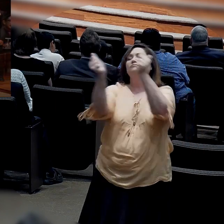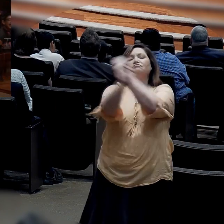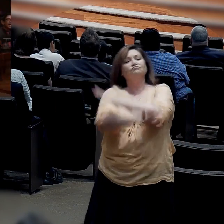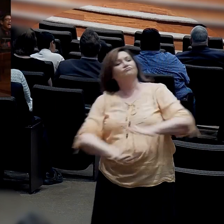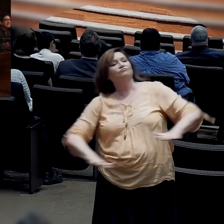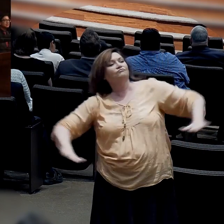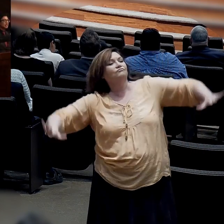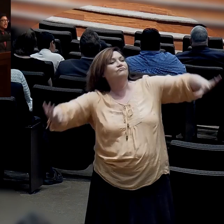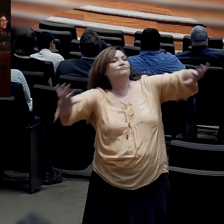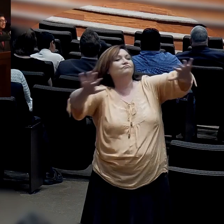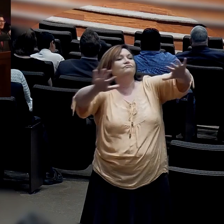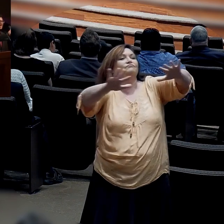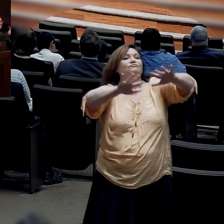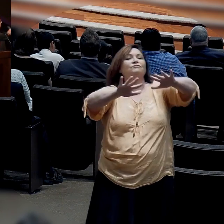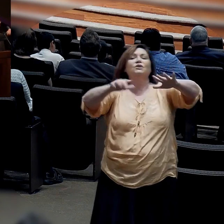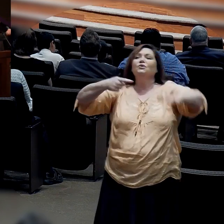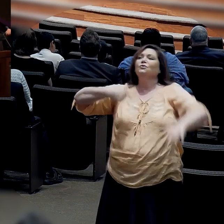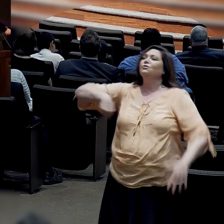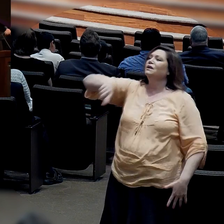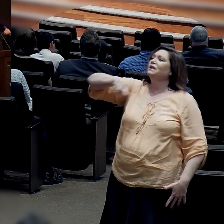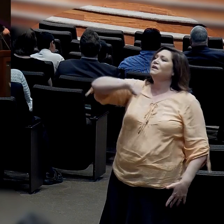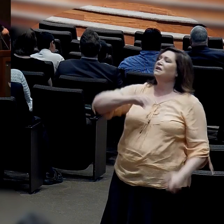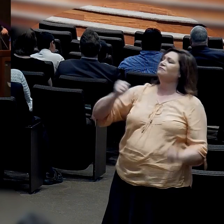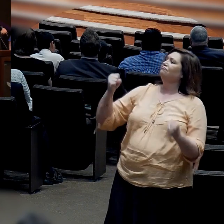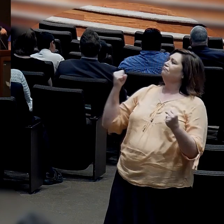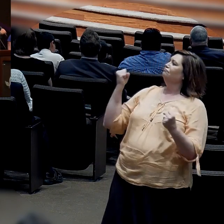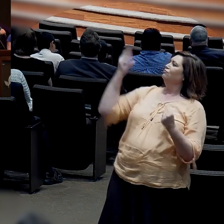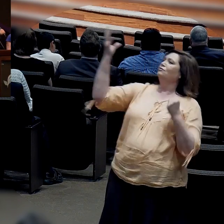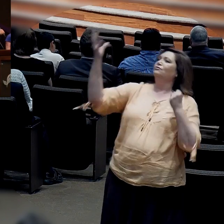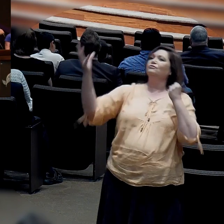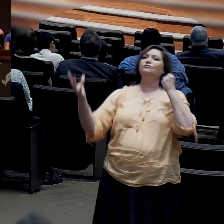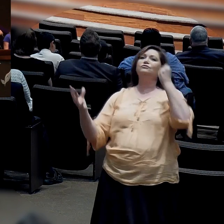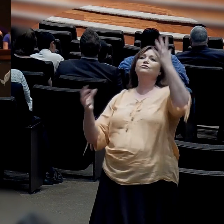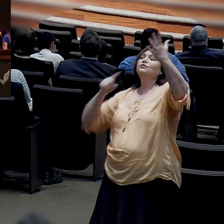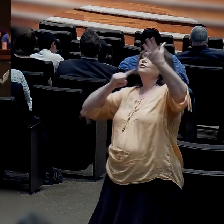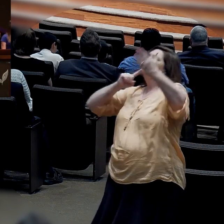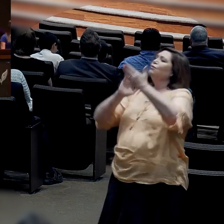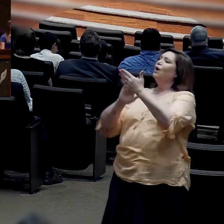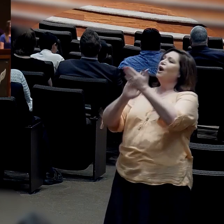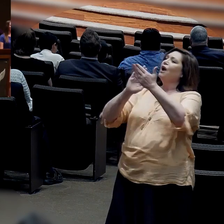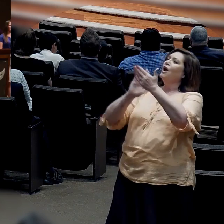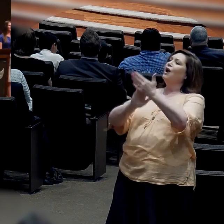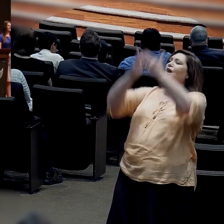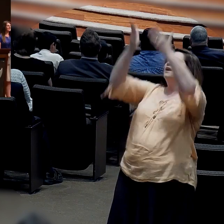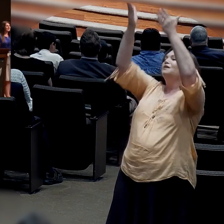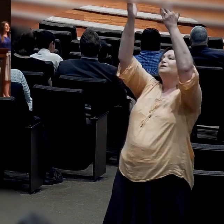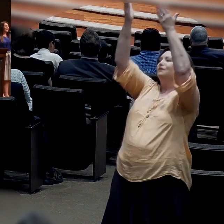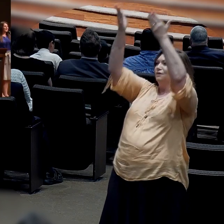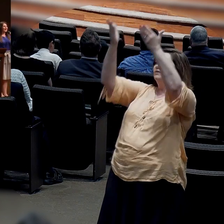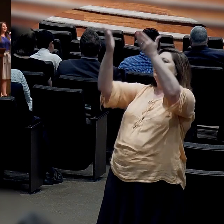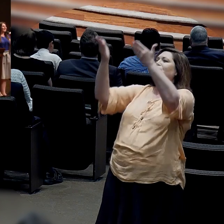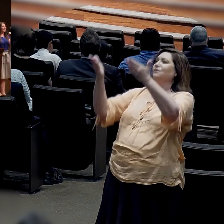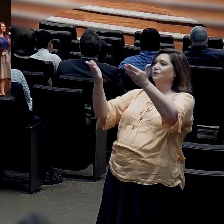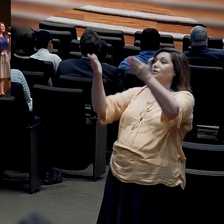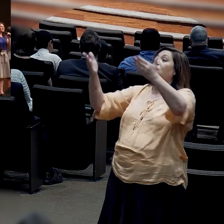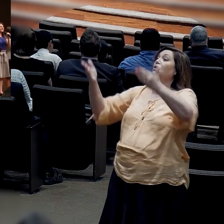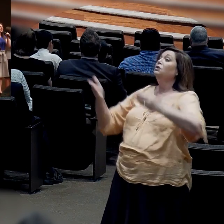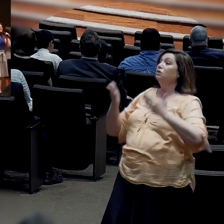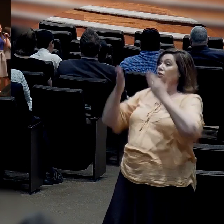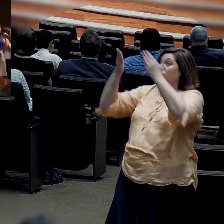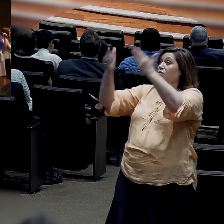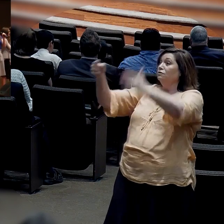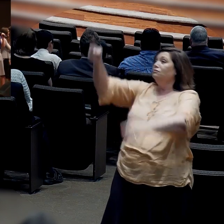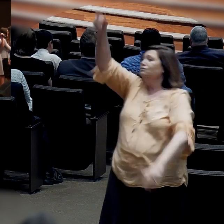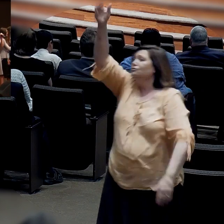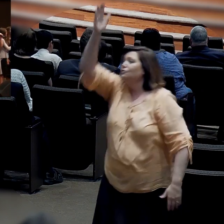the skies with endless praise, endless praise. Yahweh, Yahweh, we love to